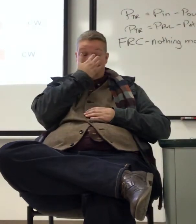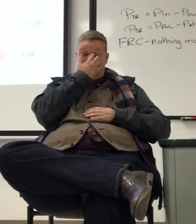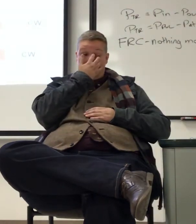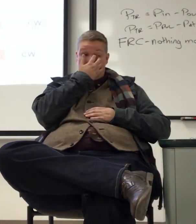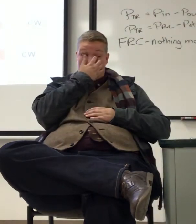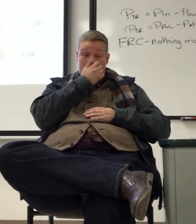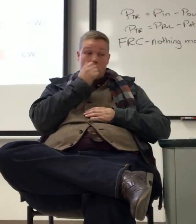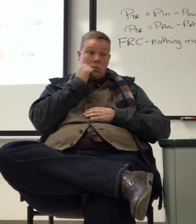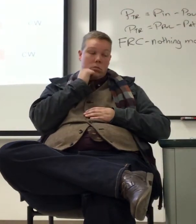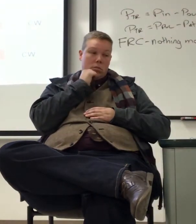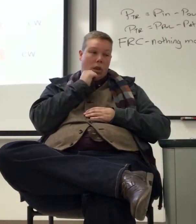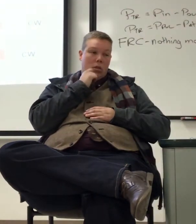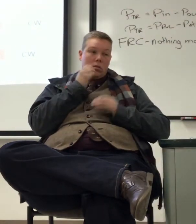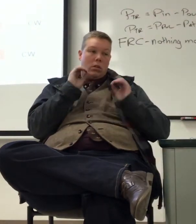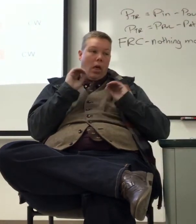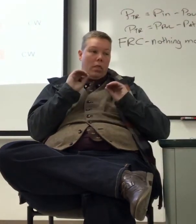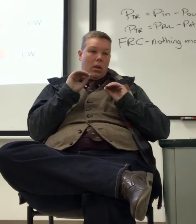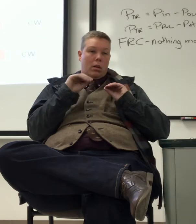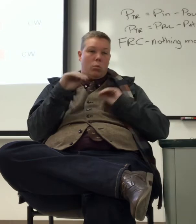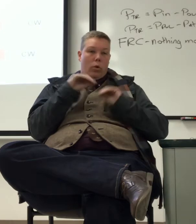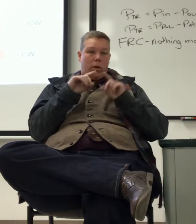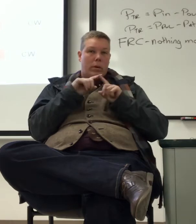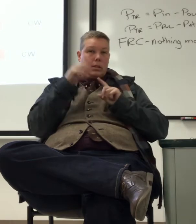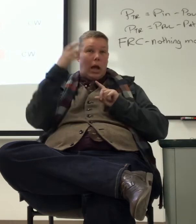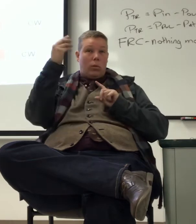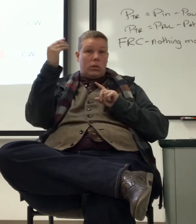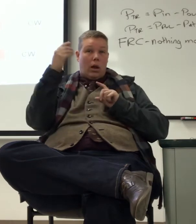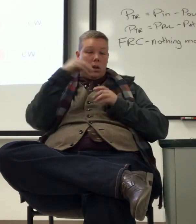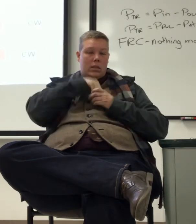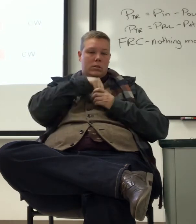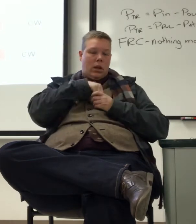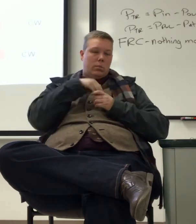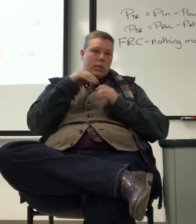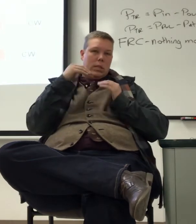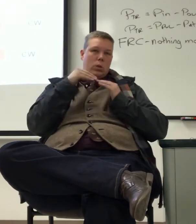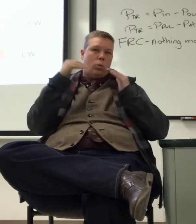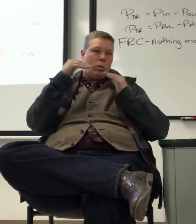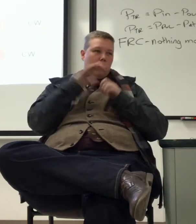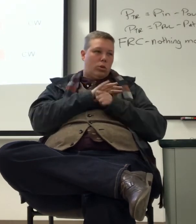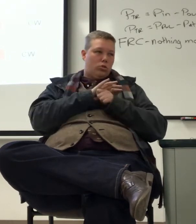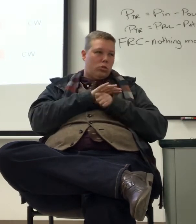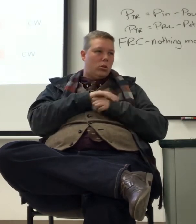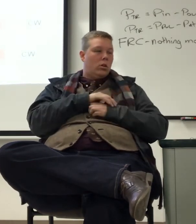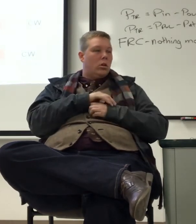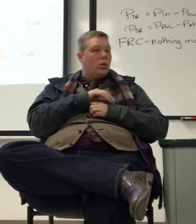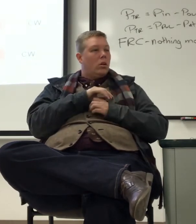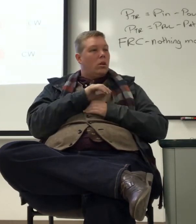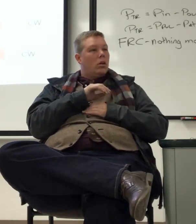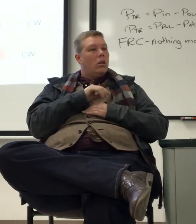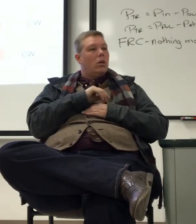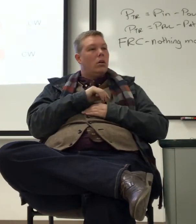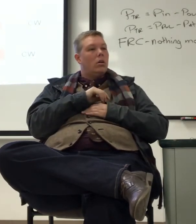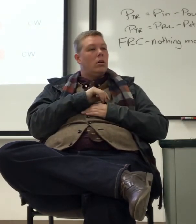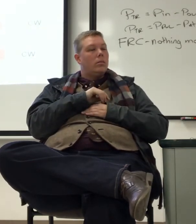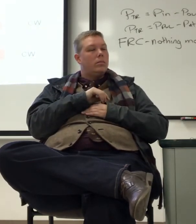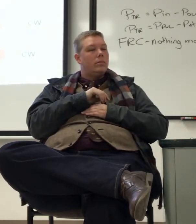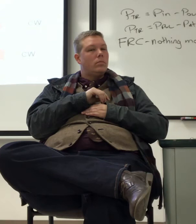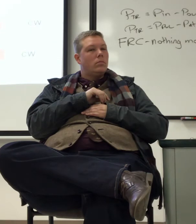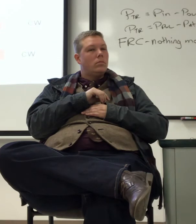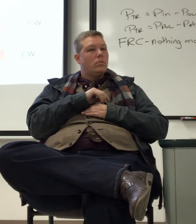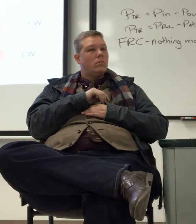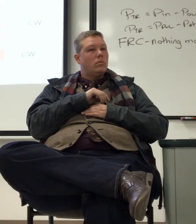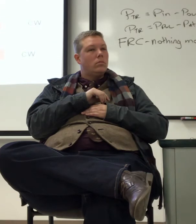that. Forces acting in equal and opposite directions, there's no net movement. And so